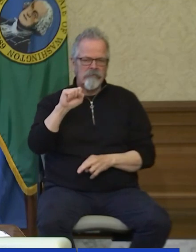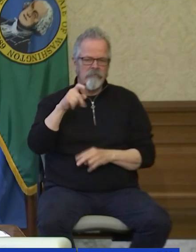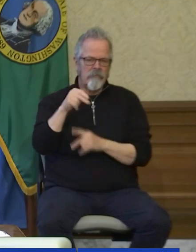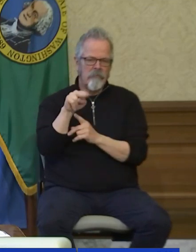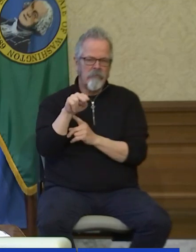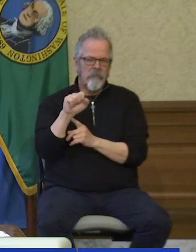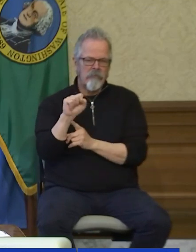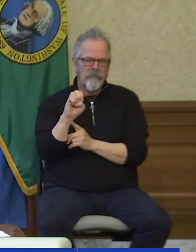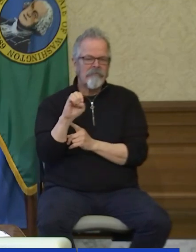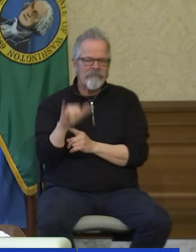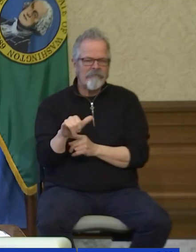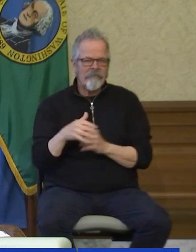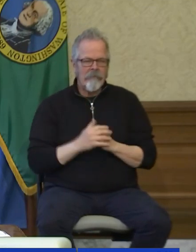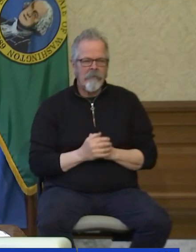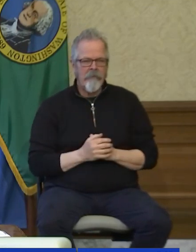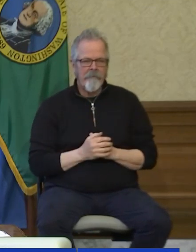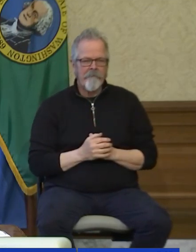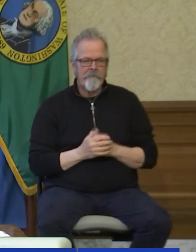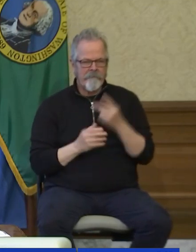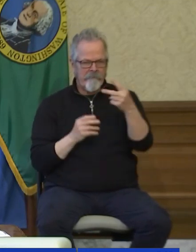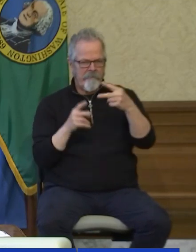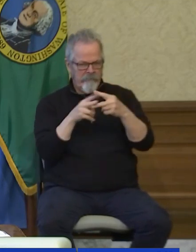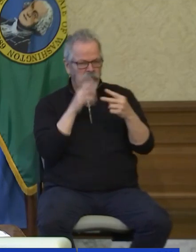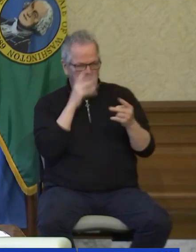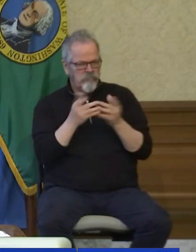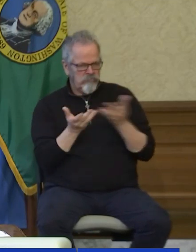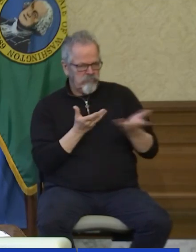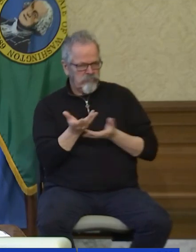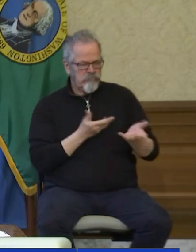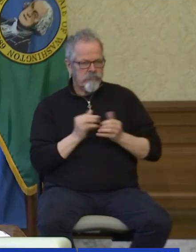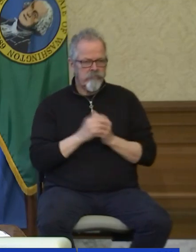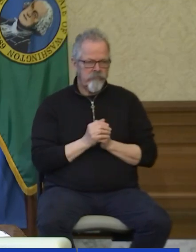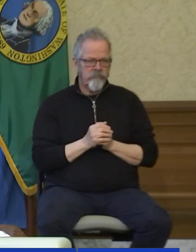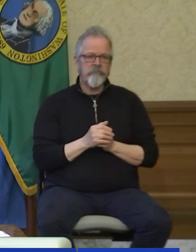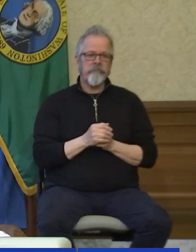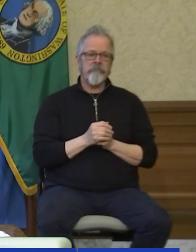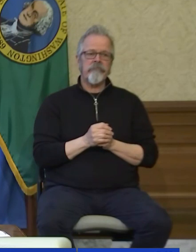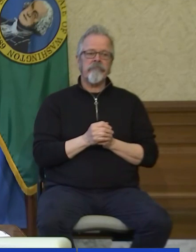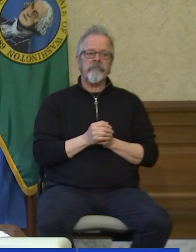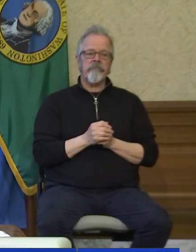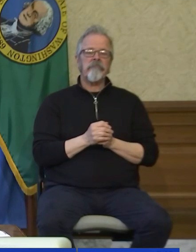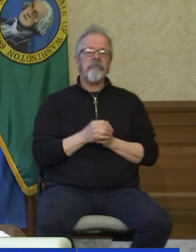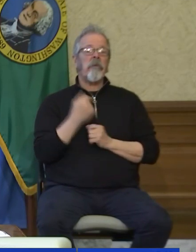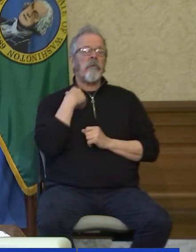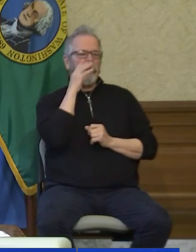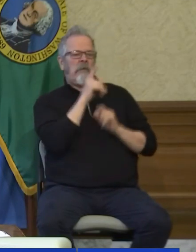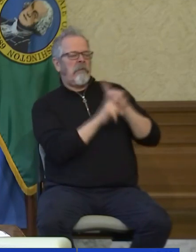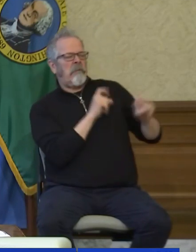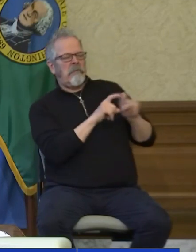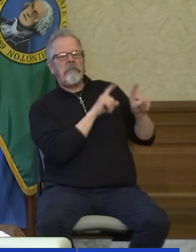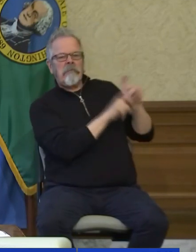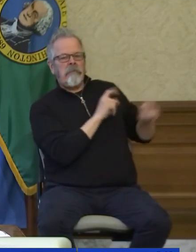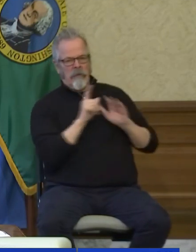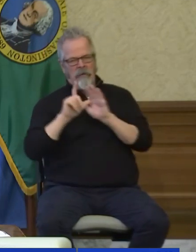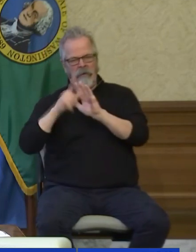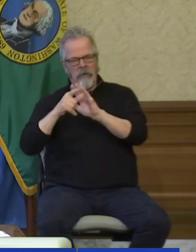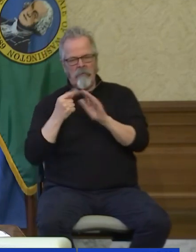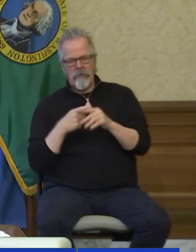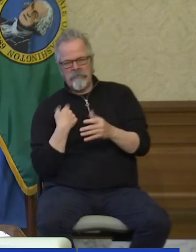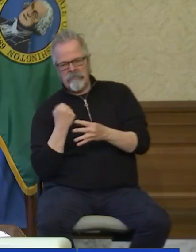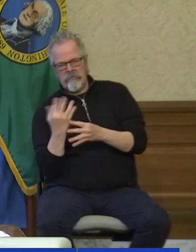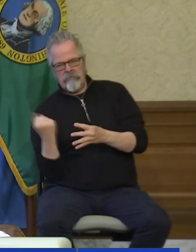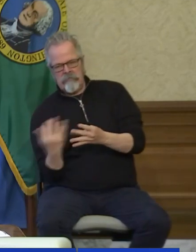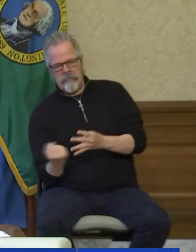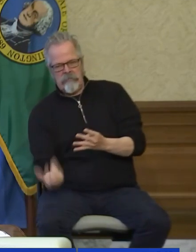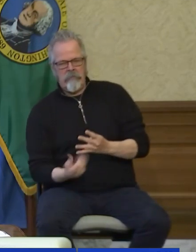are today with some minor changes. And every subsequent phase will obviously require social distancing